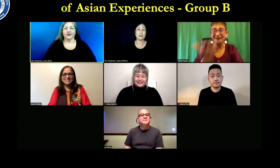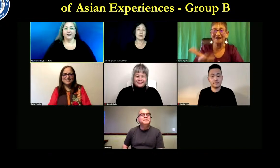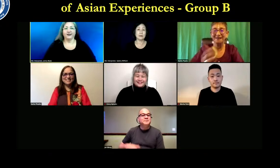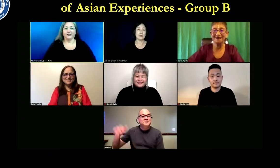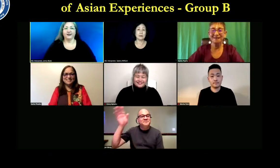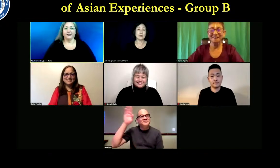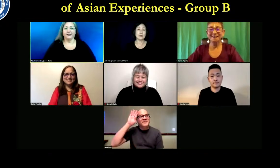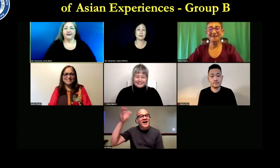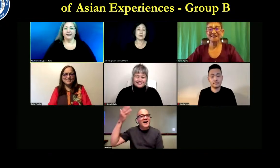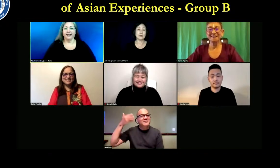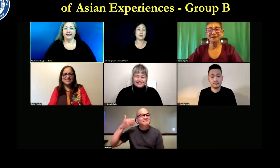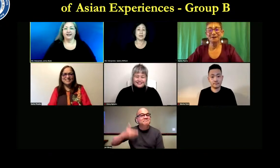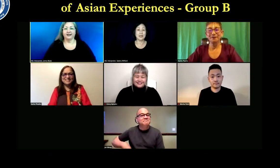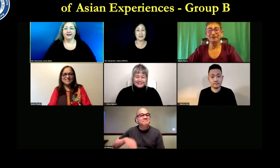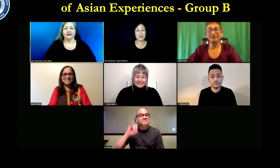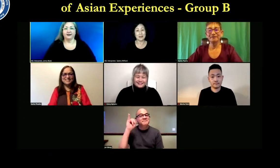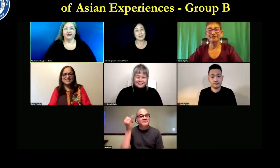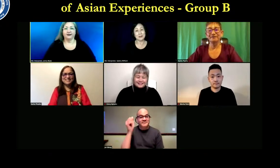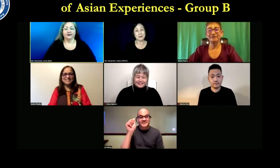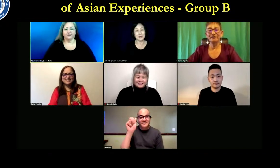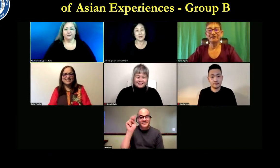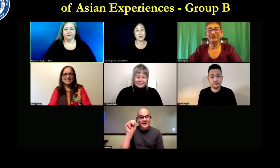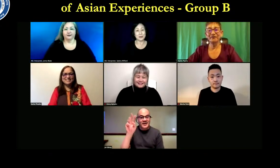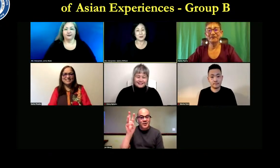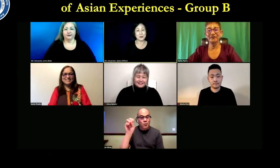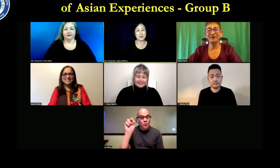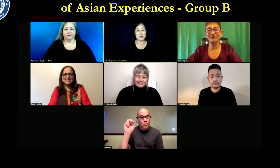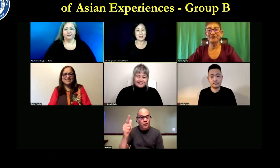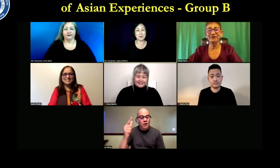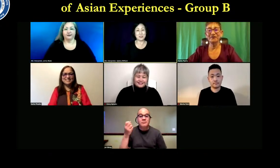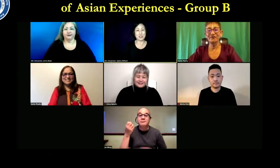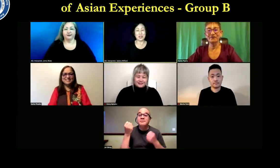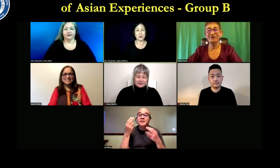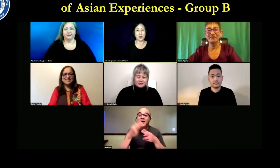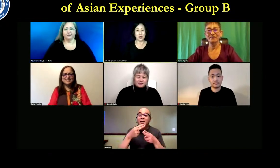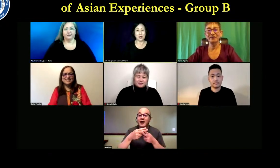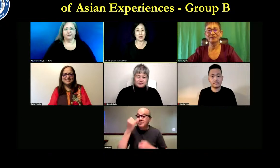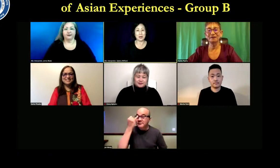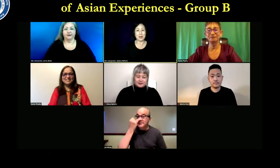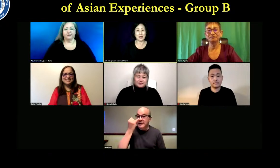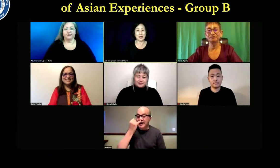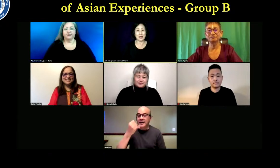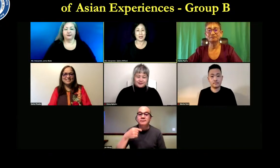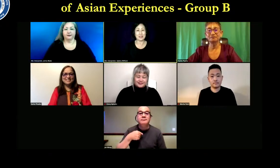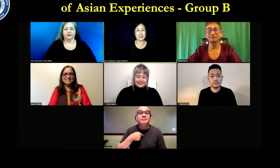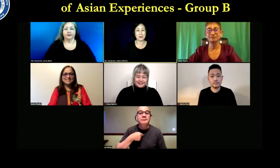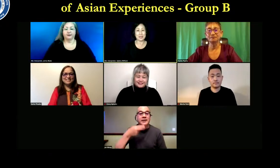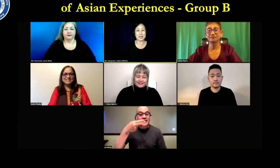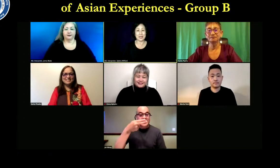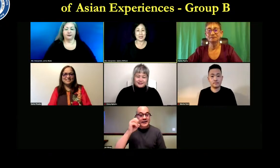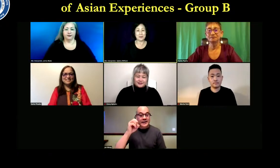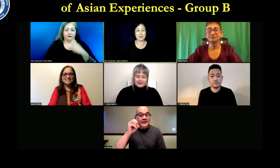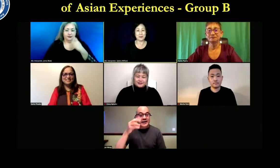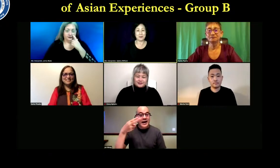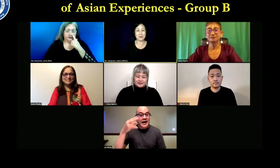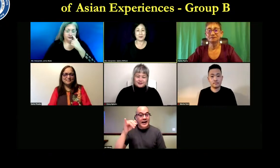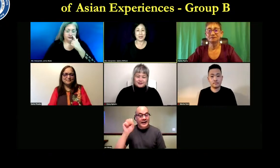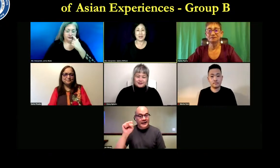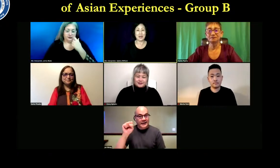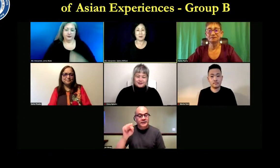Thank you. Next. Hello, my name is Jan Wong, and this is my